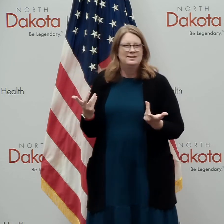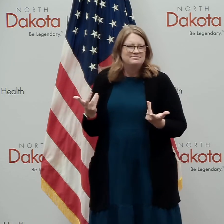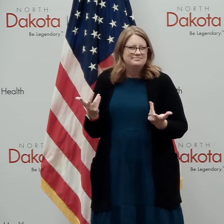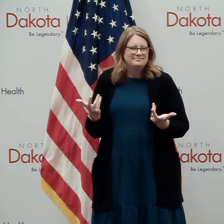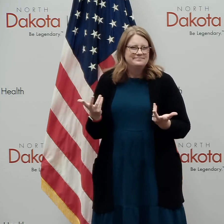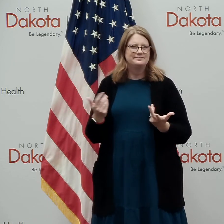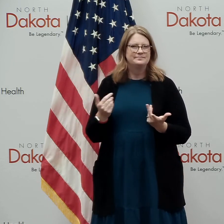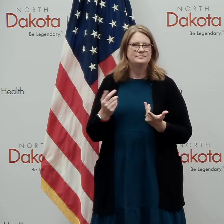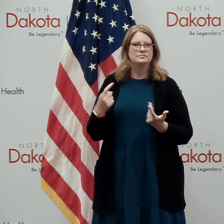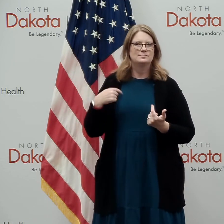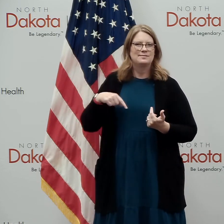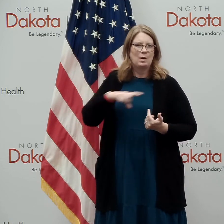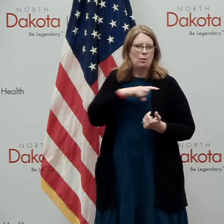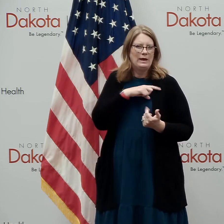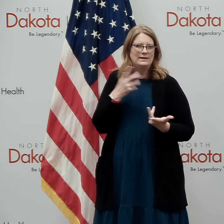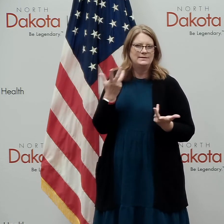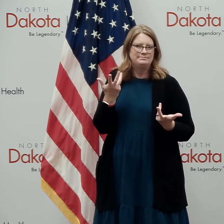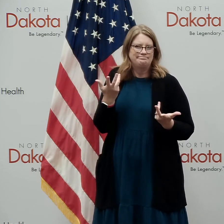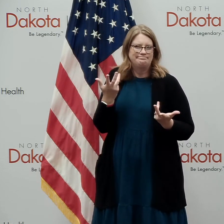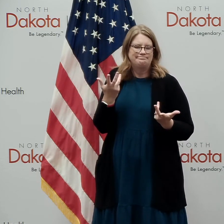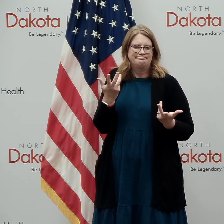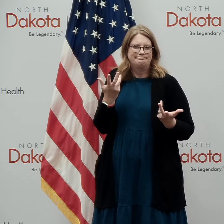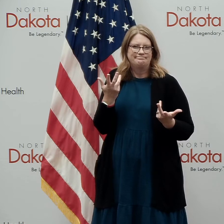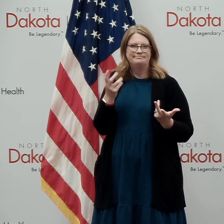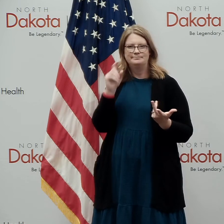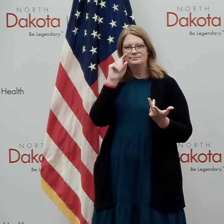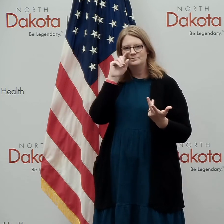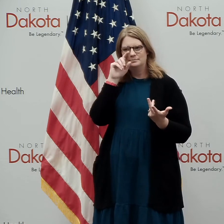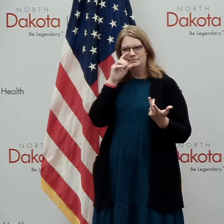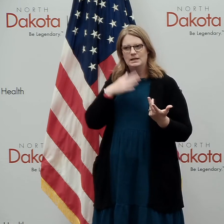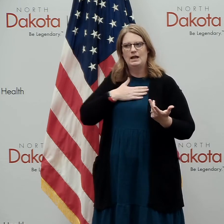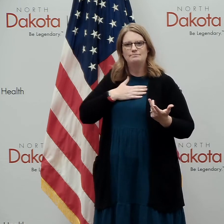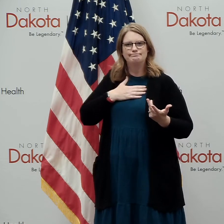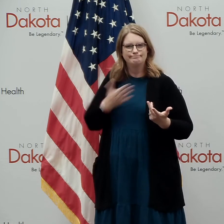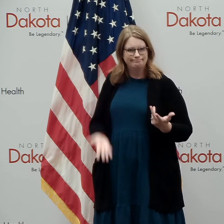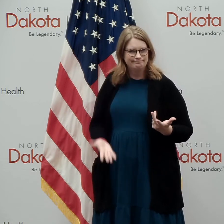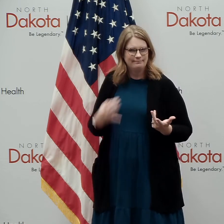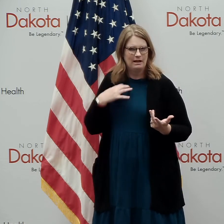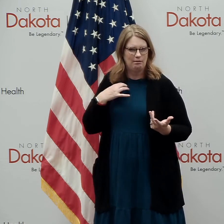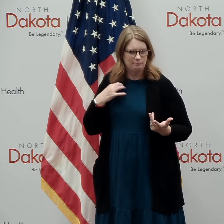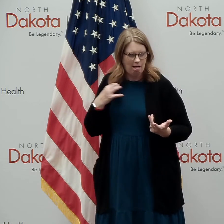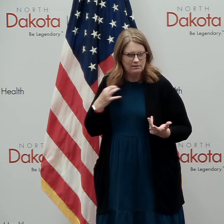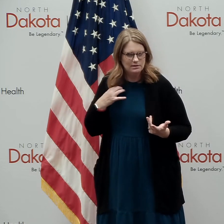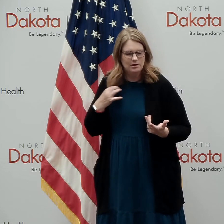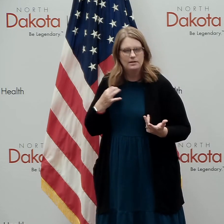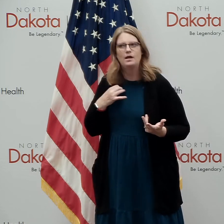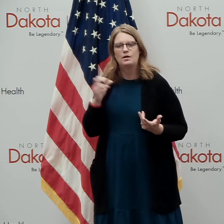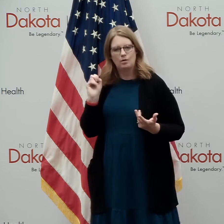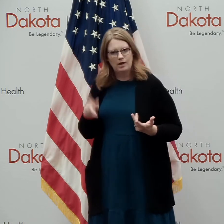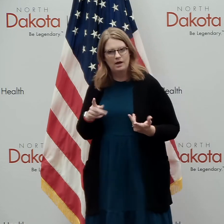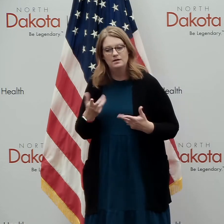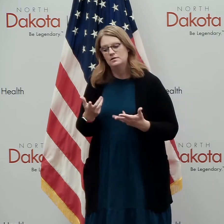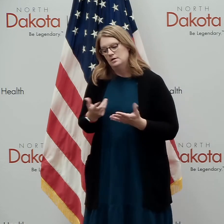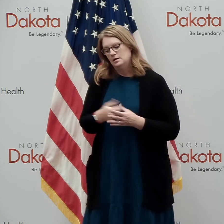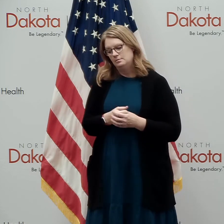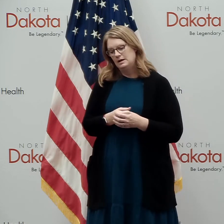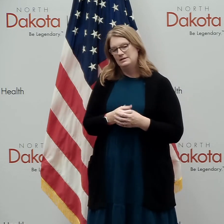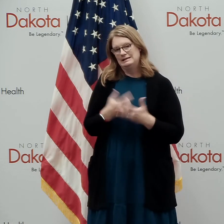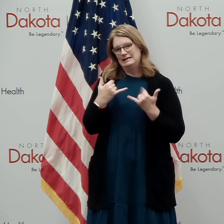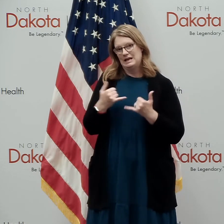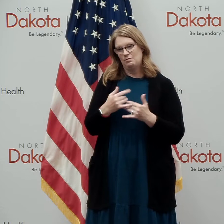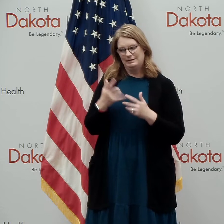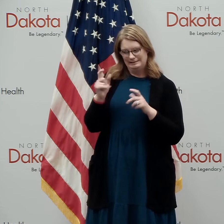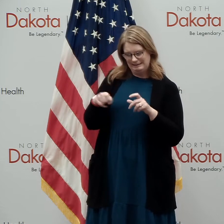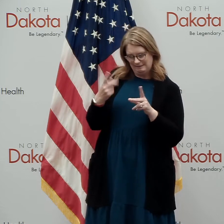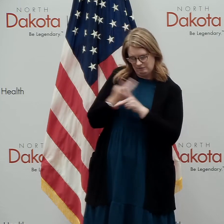we just didn't have as much voluntary compliance, if you will, in terms of the demand, but we need to dig in a little more